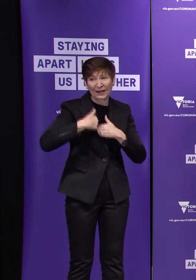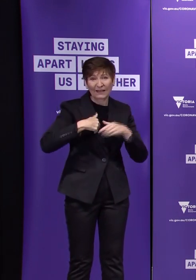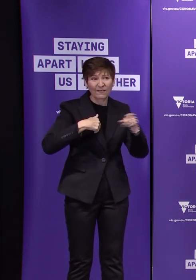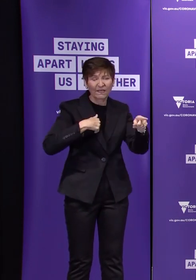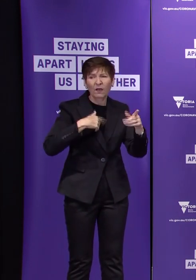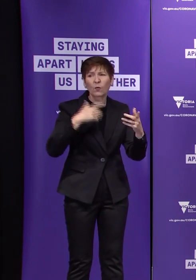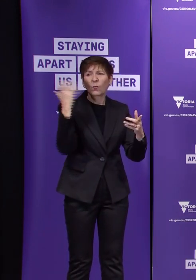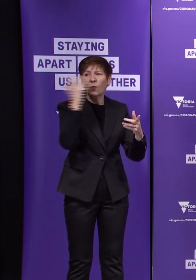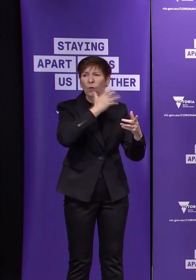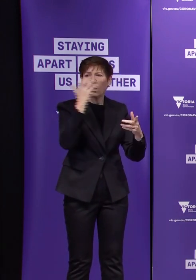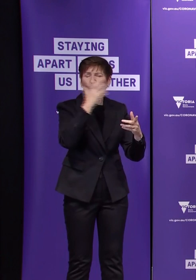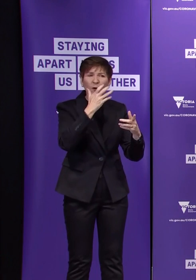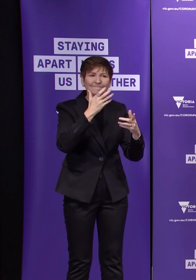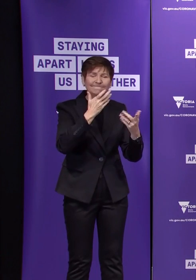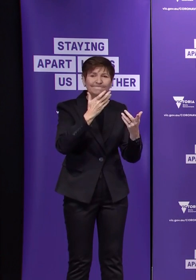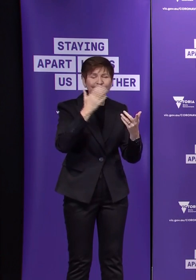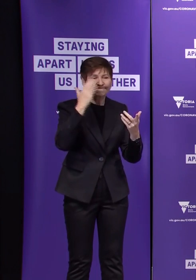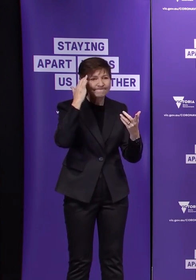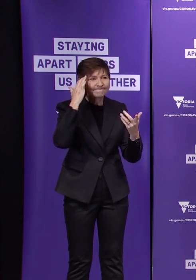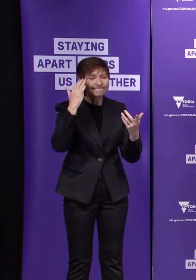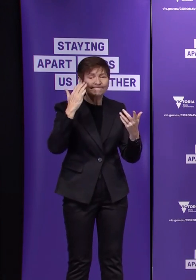very complex needs,